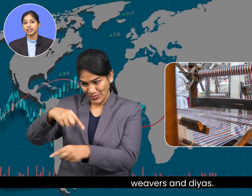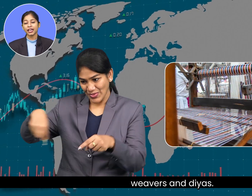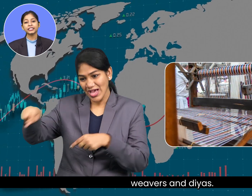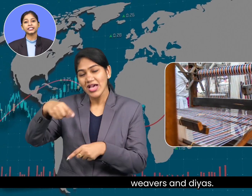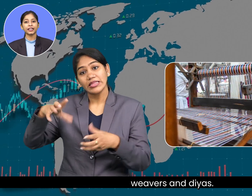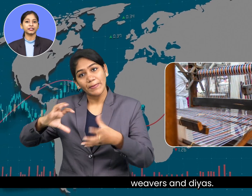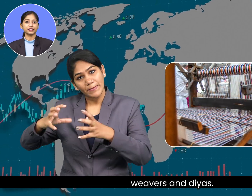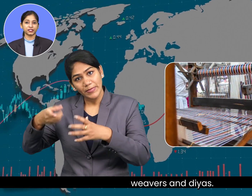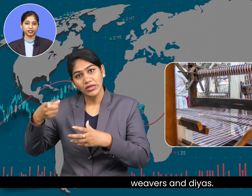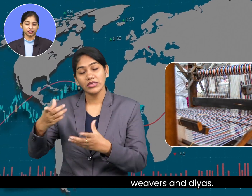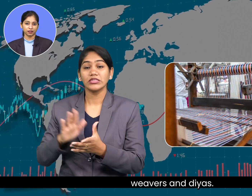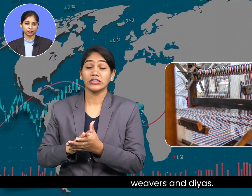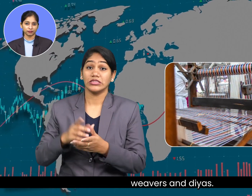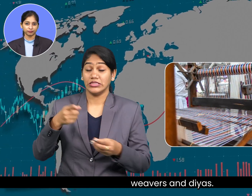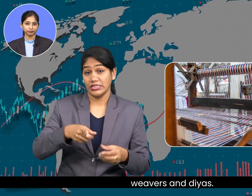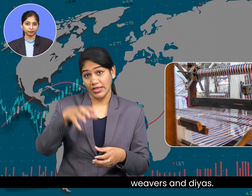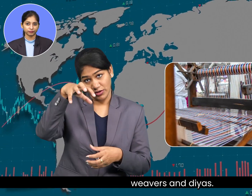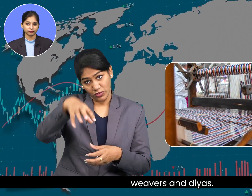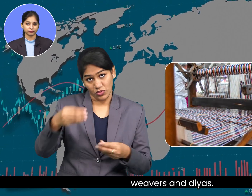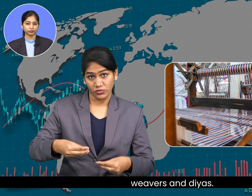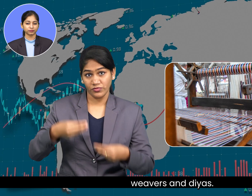weavers and dyers.